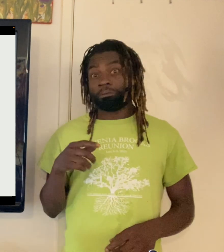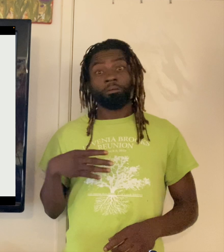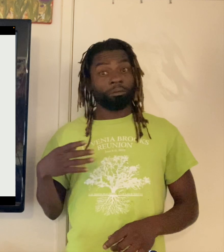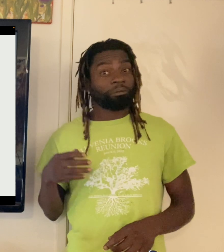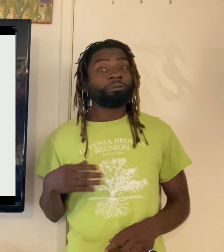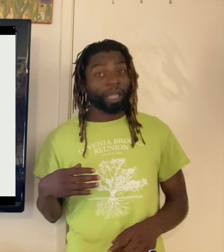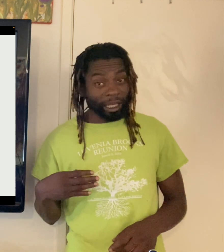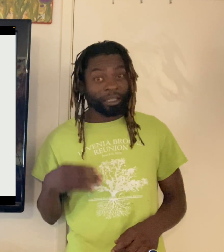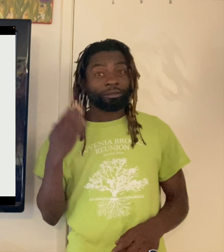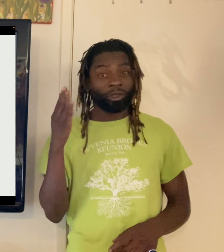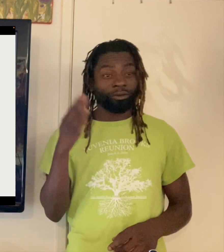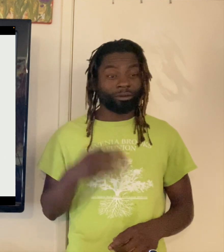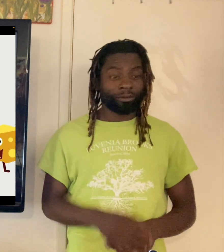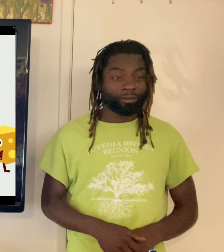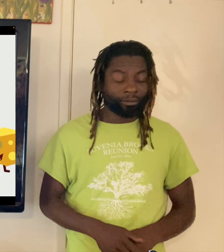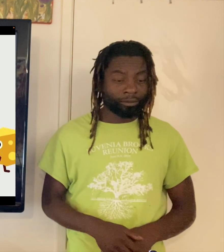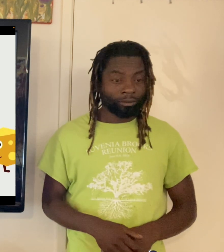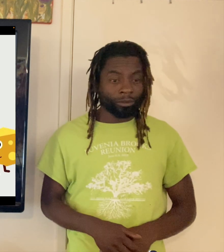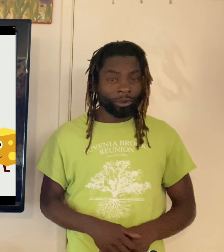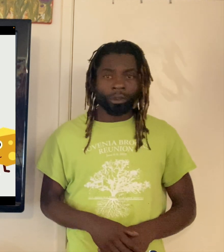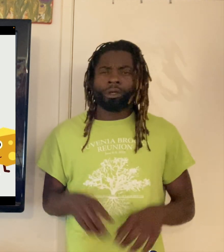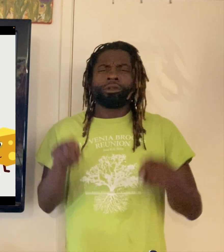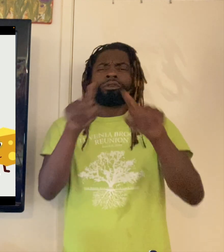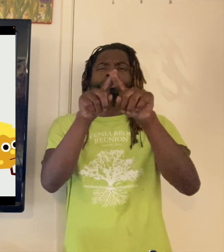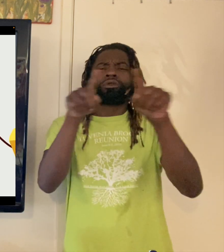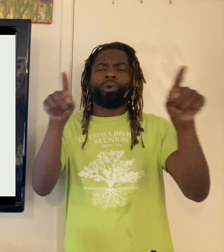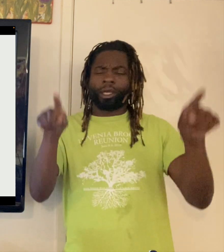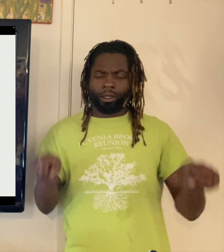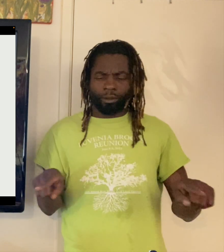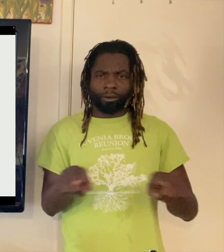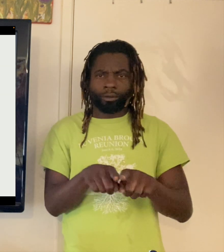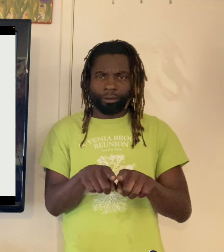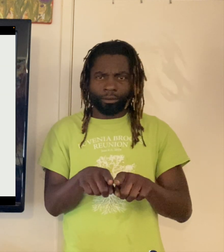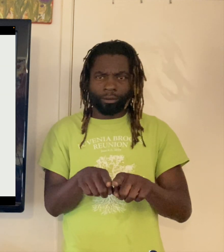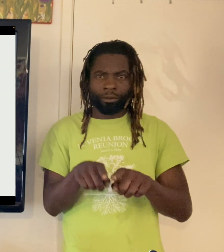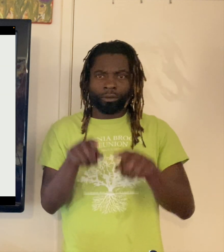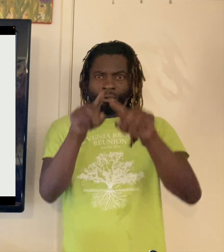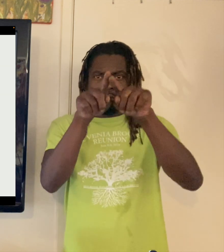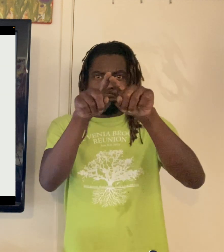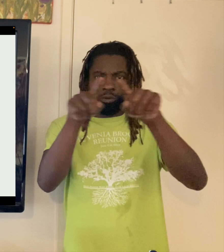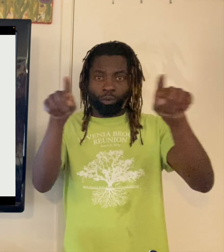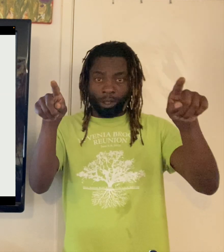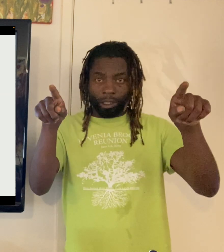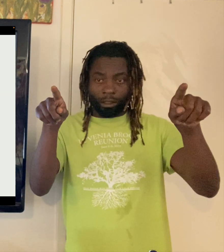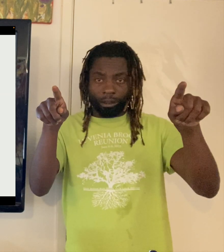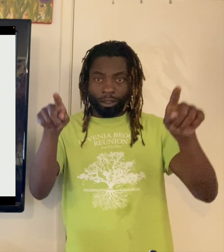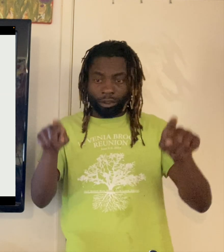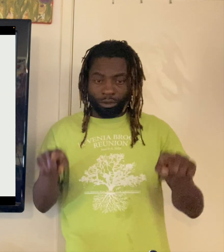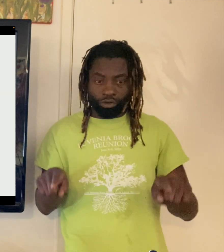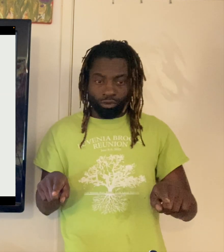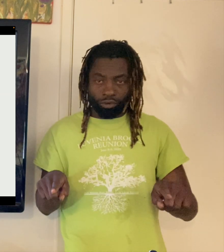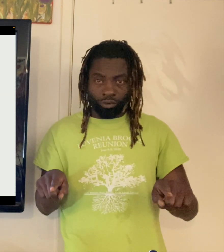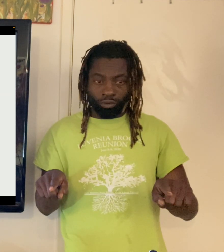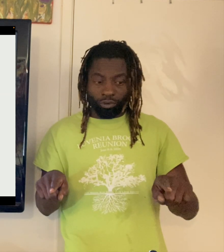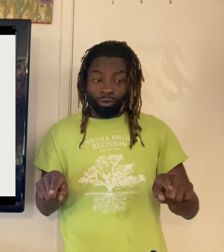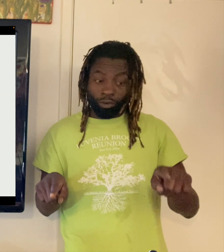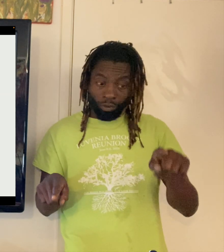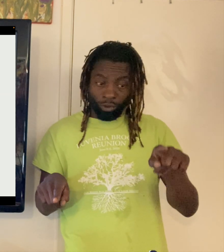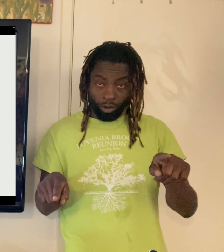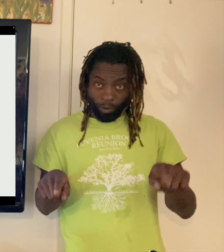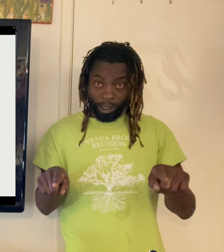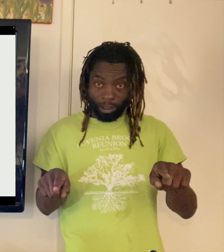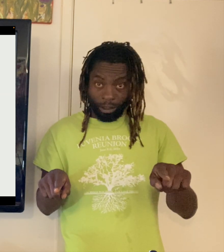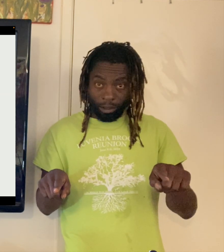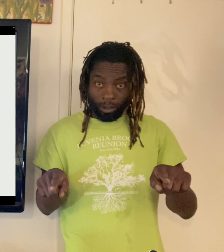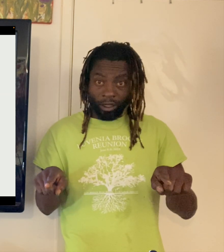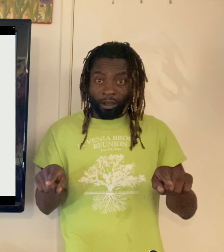3. And is blue. Attributes. A square has 4 sides the same length.